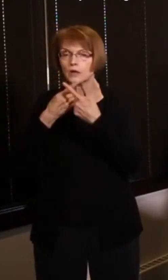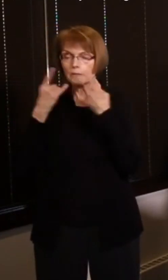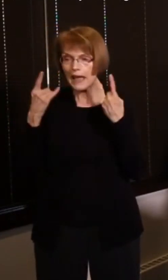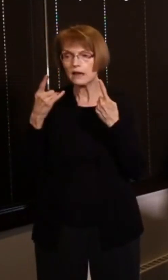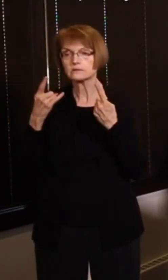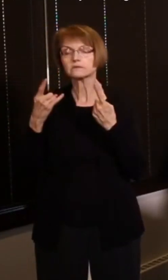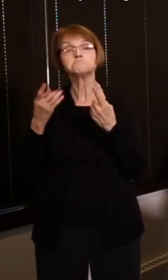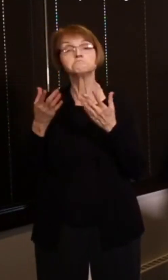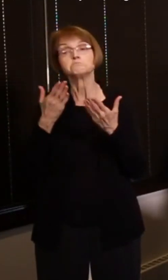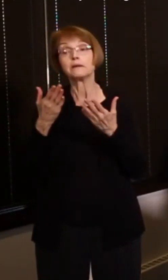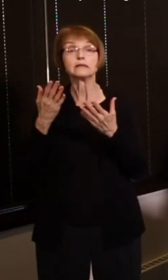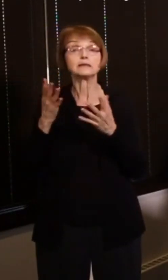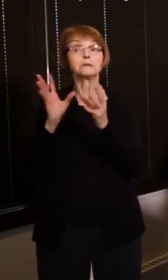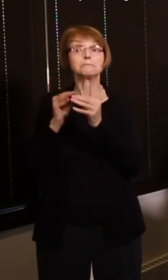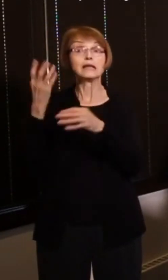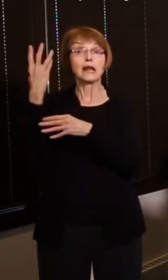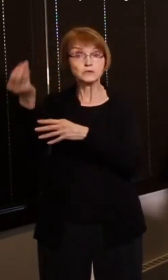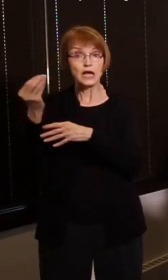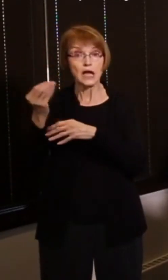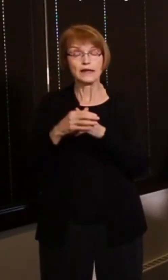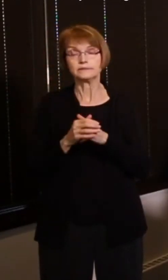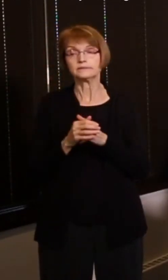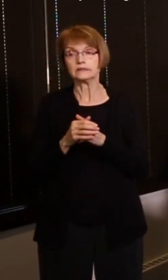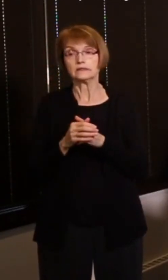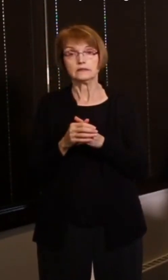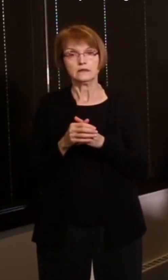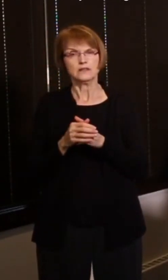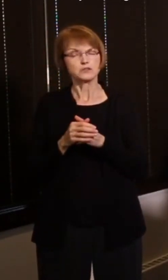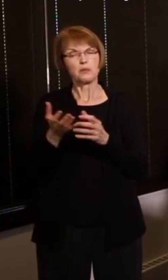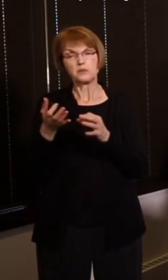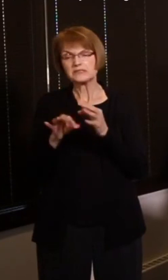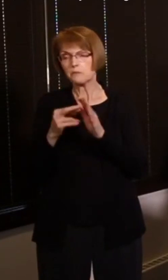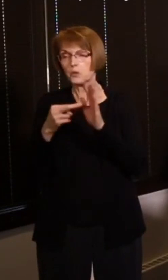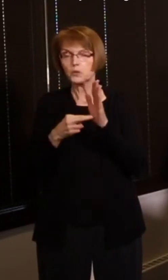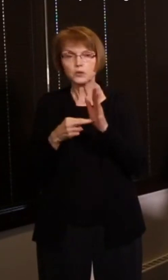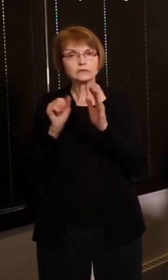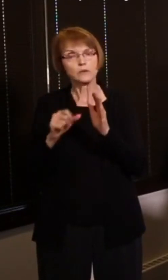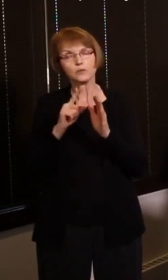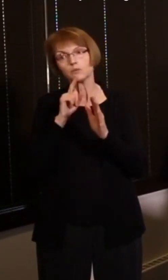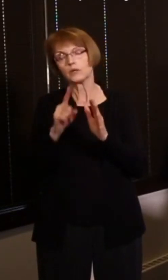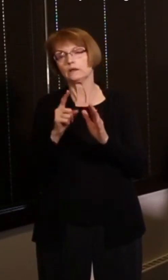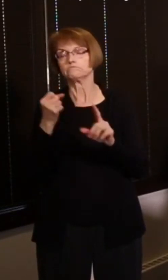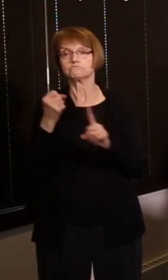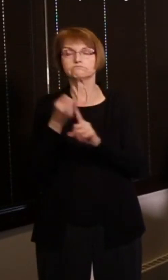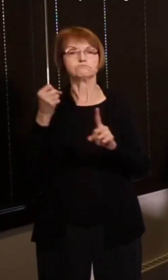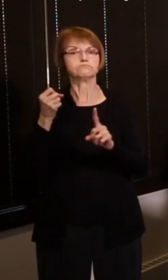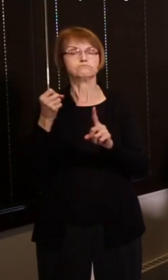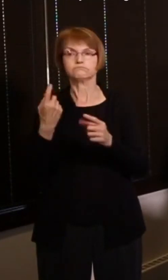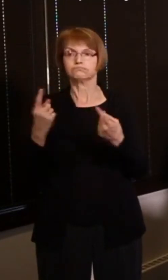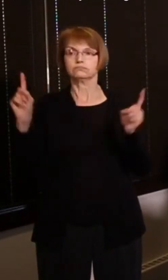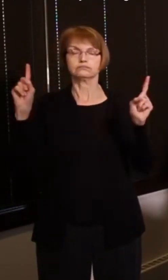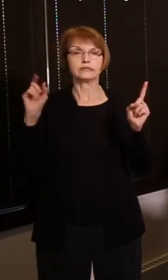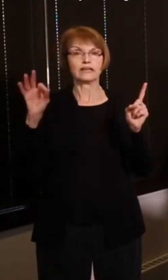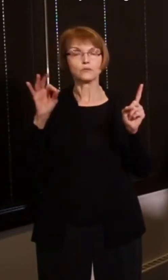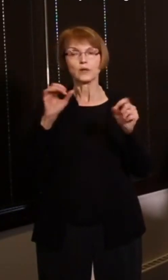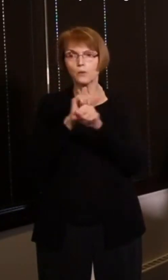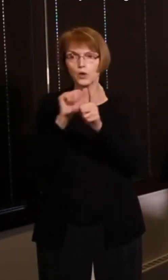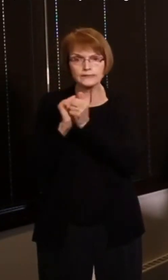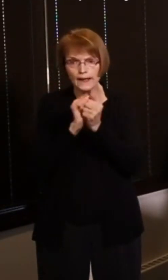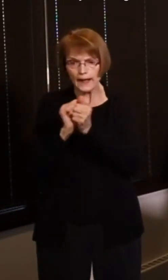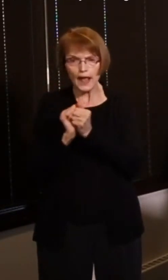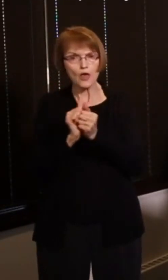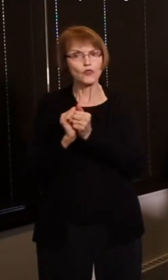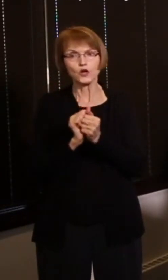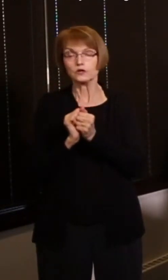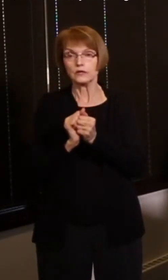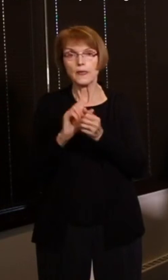spread the virus. And these simple steps can really make a huge amount of difference. And if we all work together, if we can keep the number of